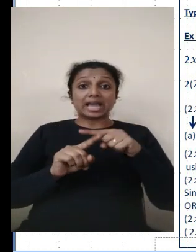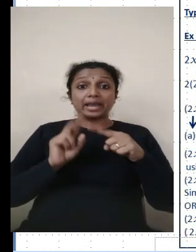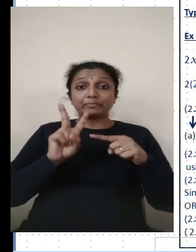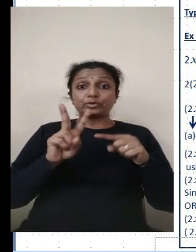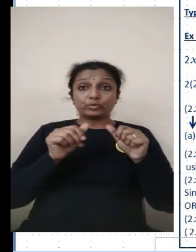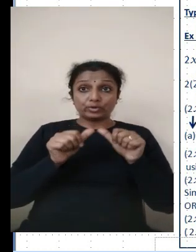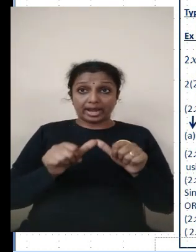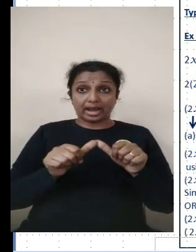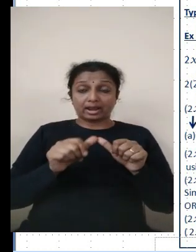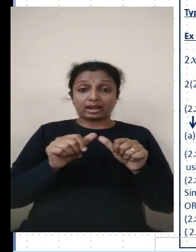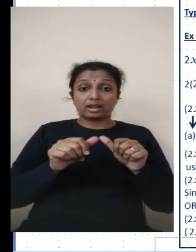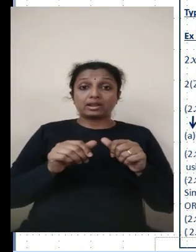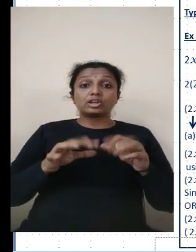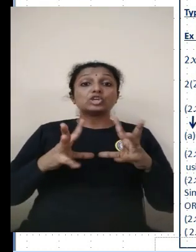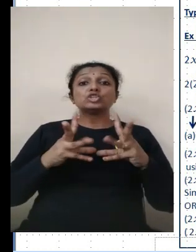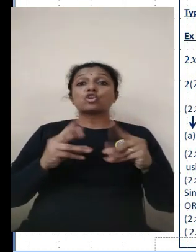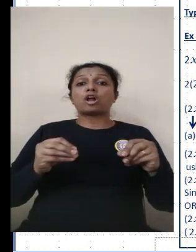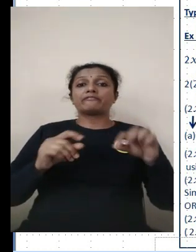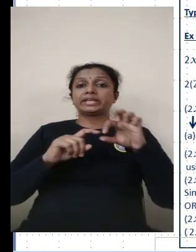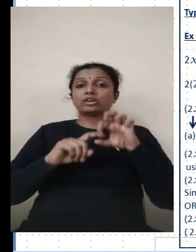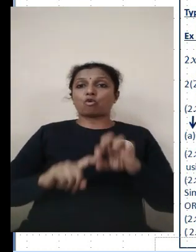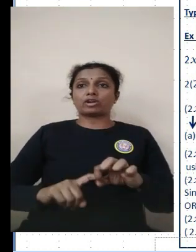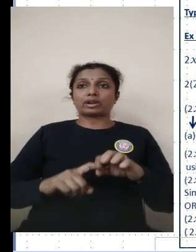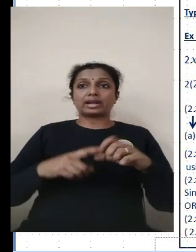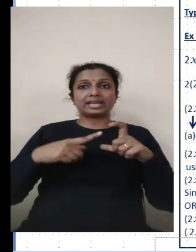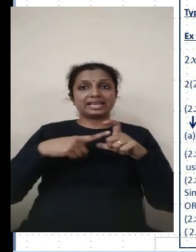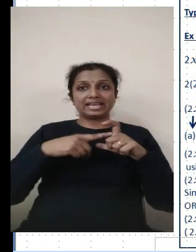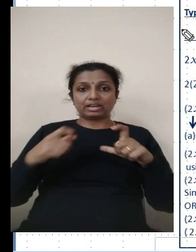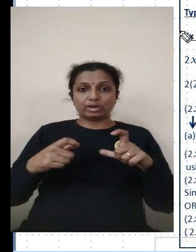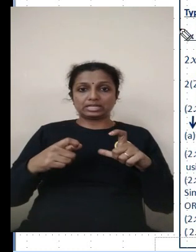. Let's look at method of completing the square.